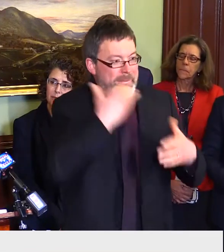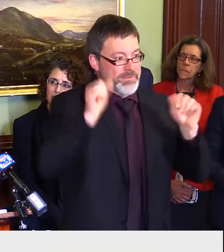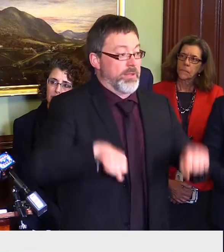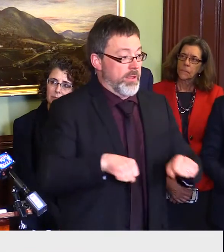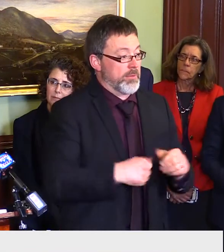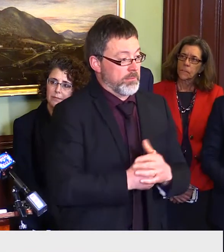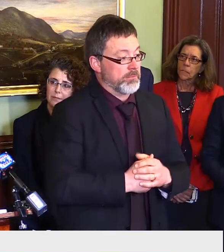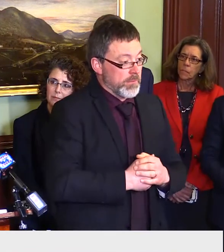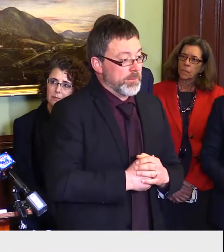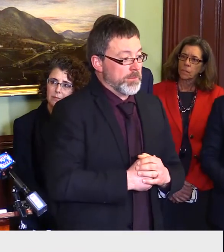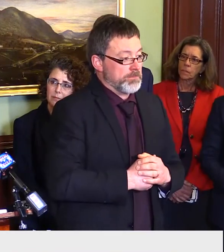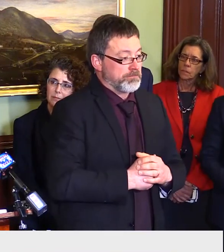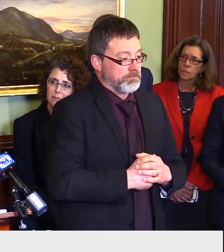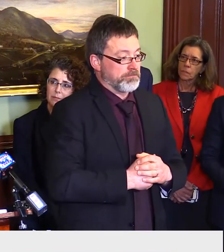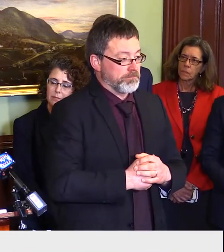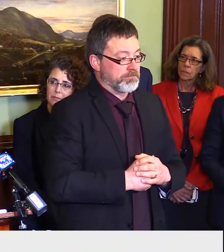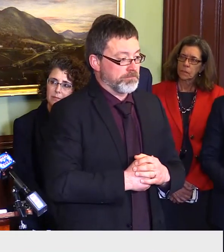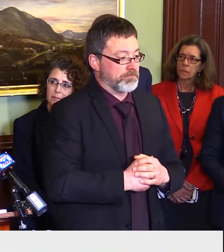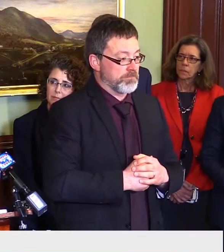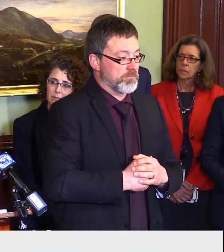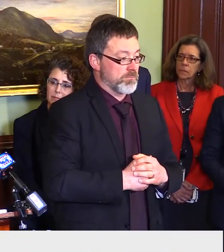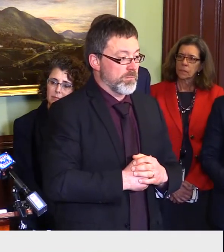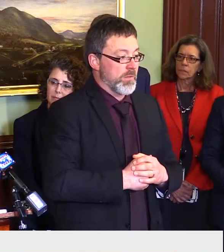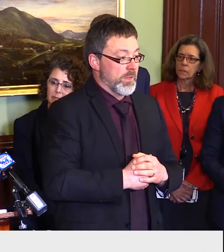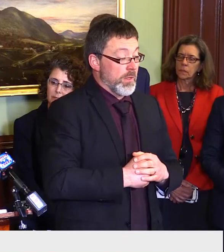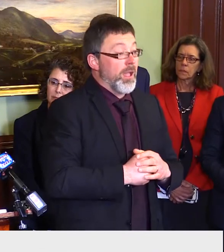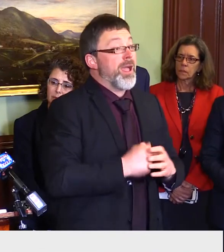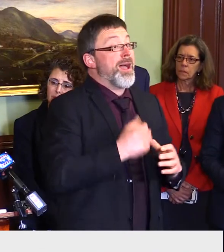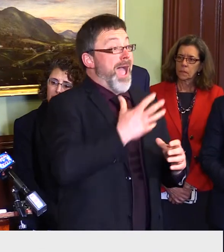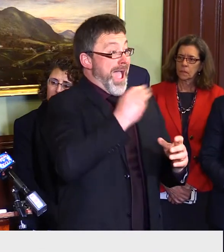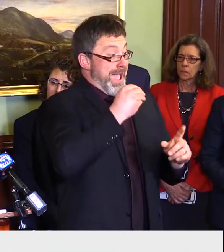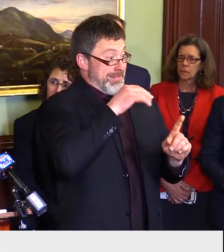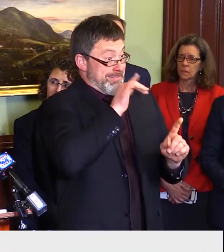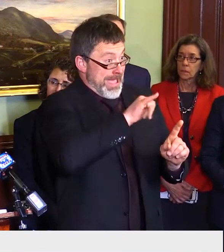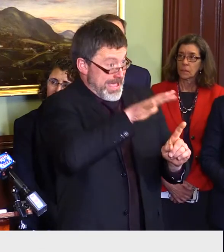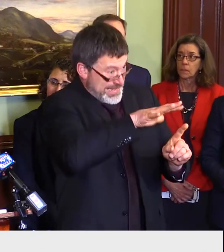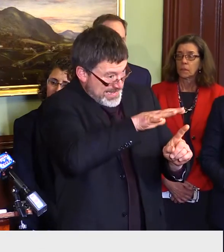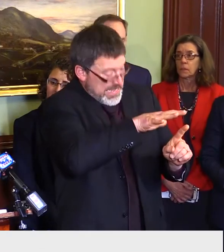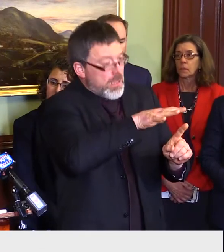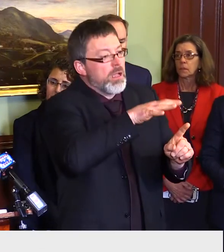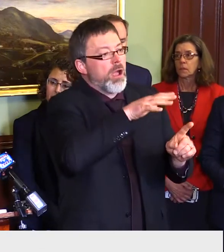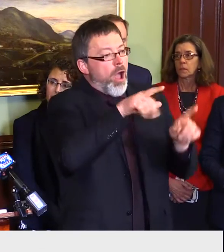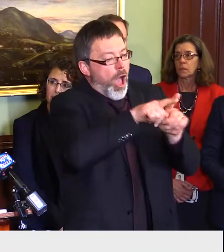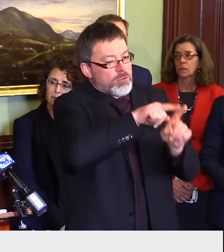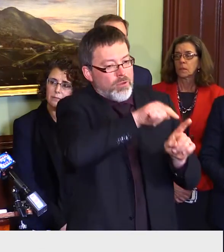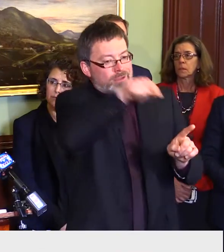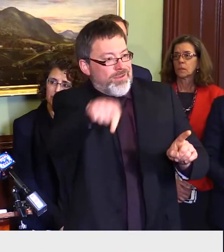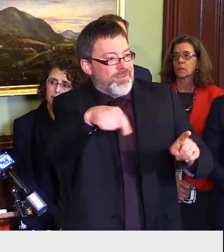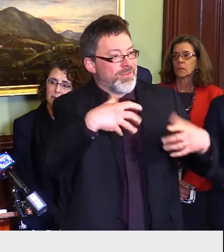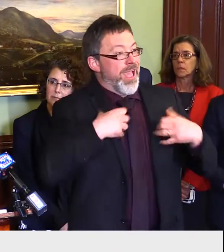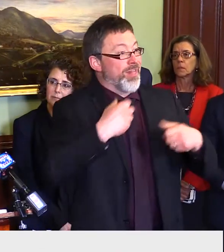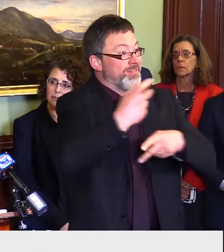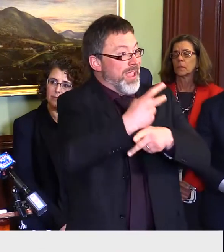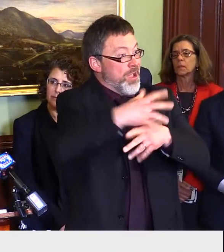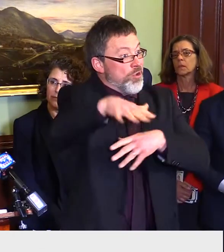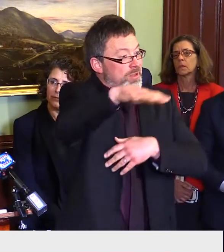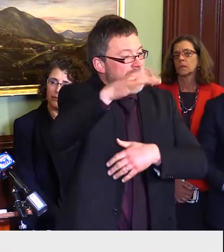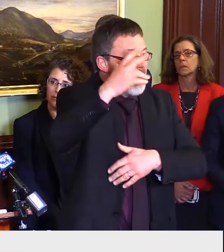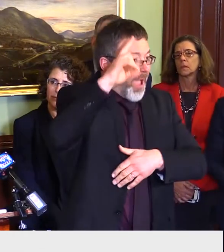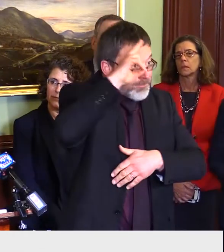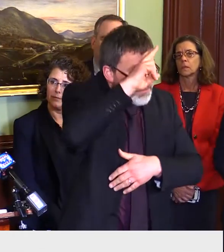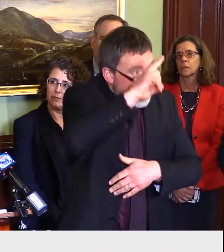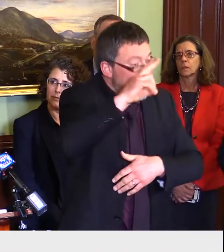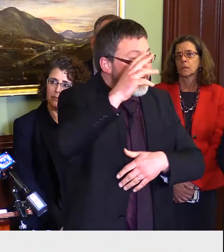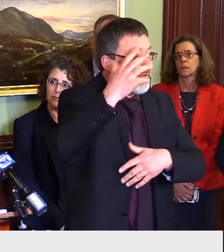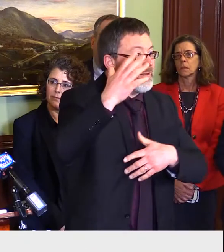slow the spread of infection in our communities. First, to protect our older Vermonters,